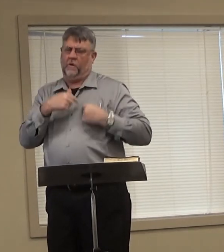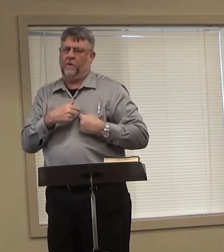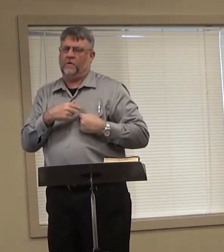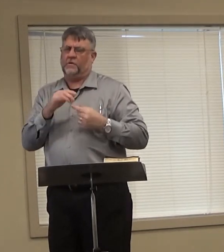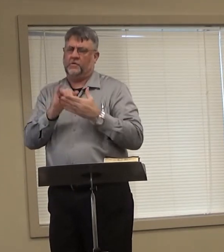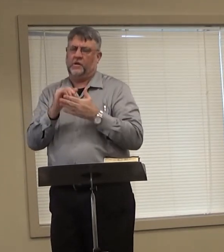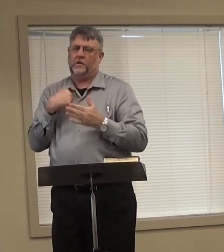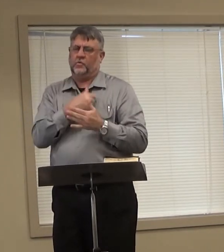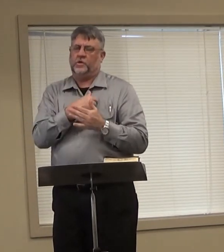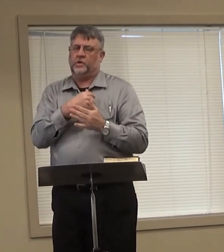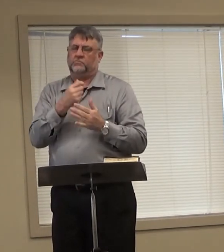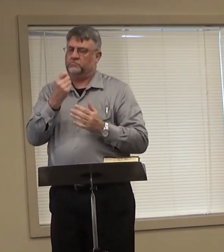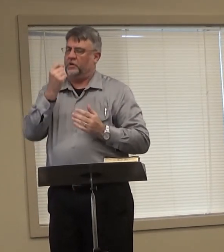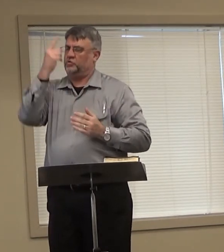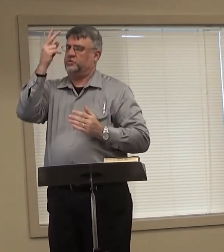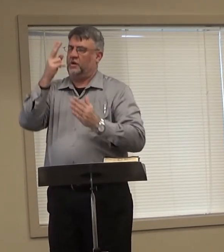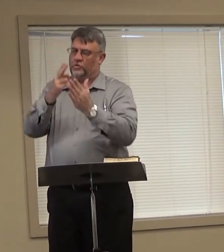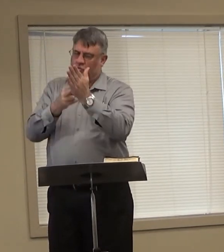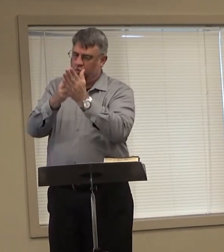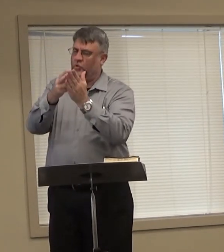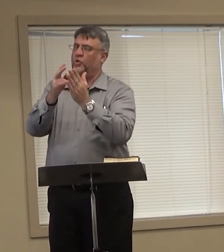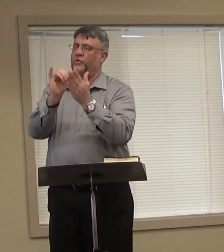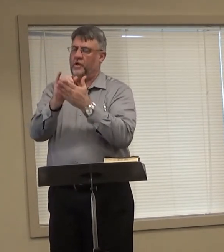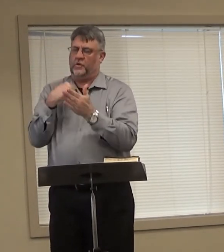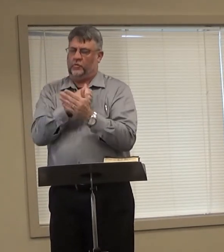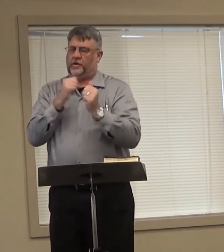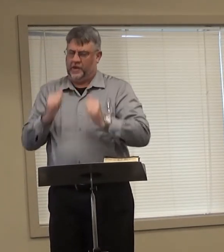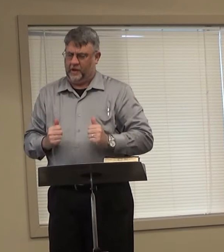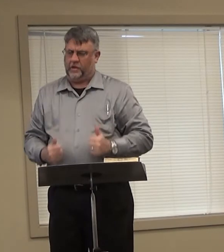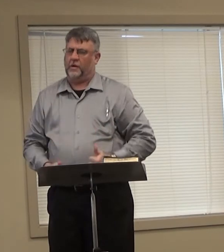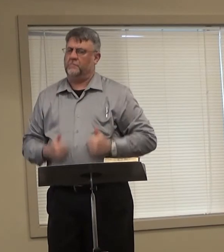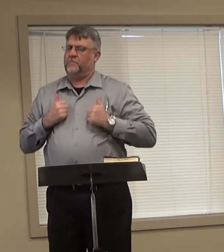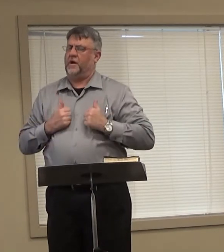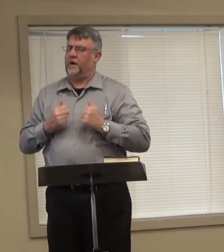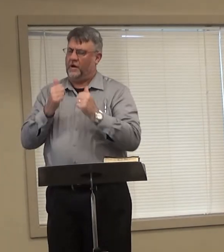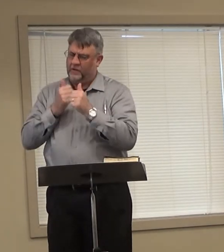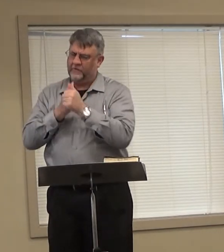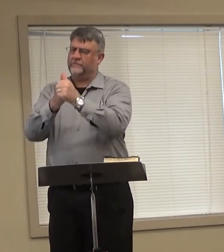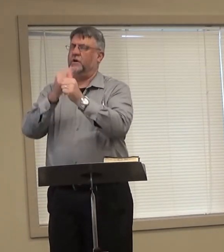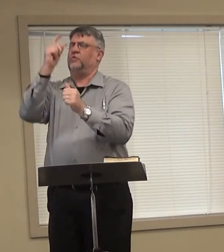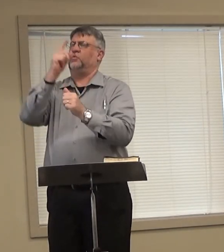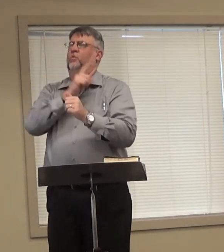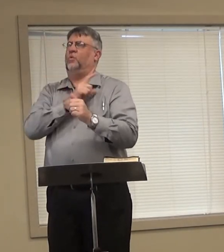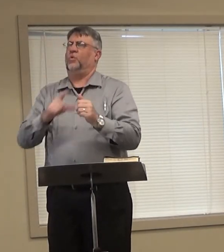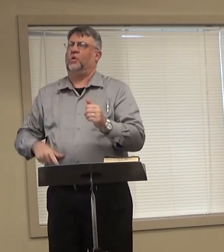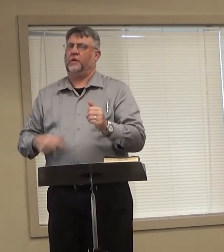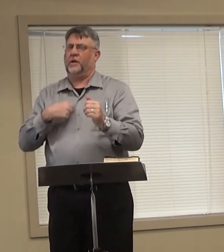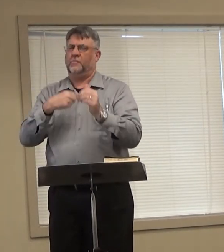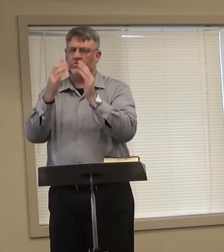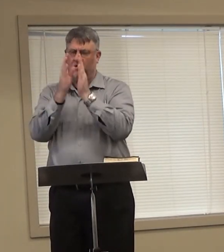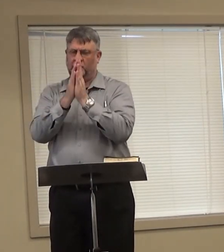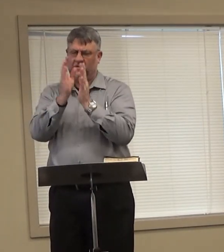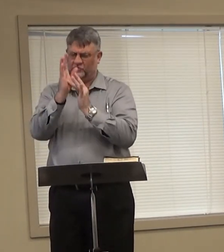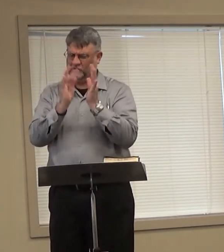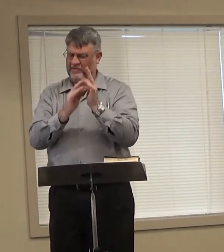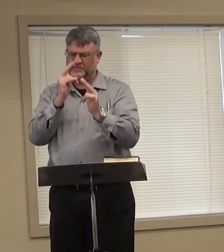word penetrate our hearts and our minds. Let your truth, because your truth help us and may be